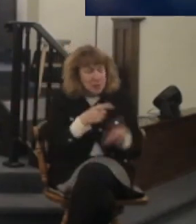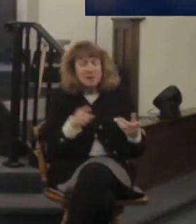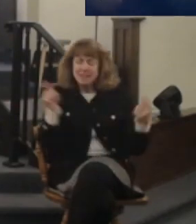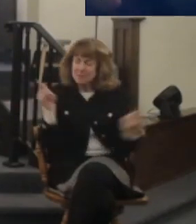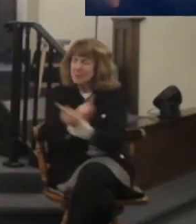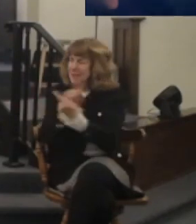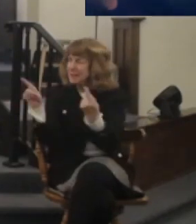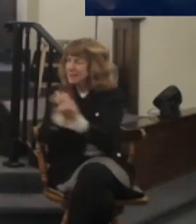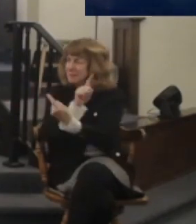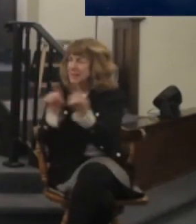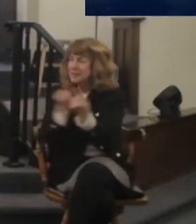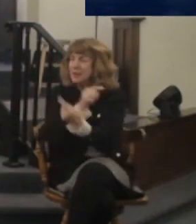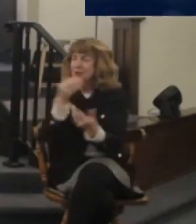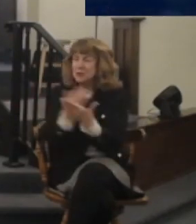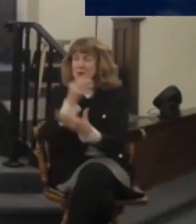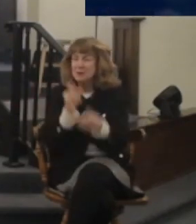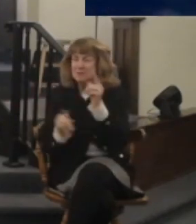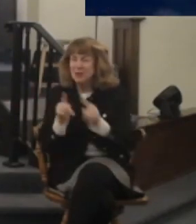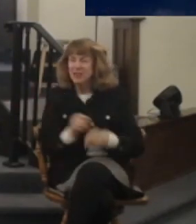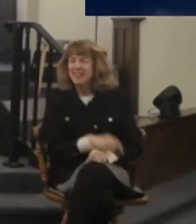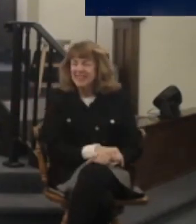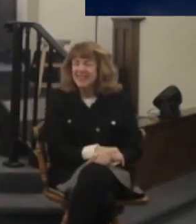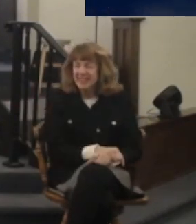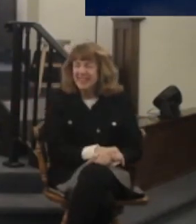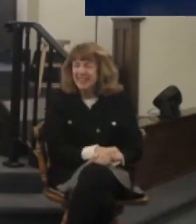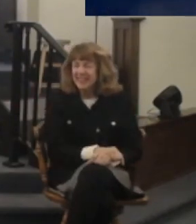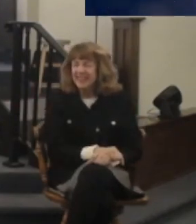your way to Pastor Roger who's really good, too.